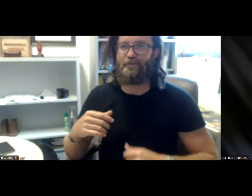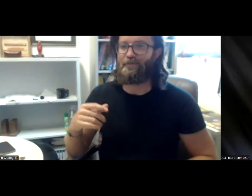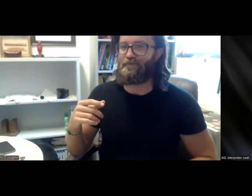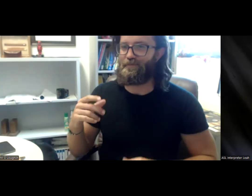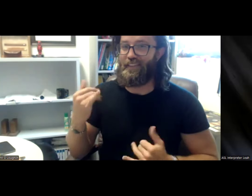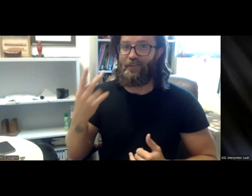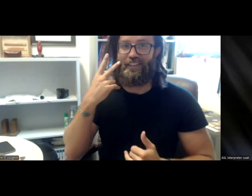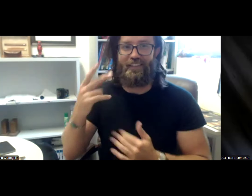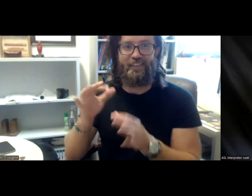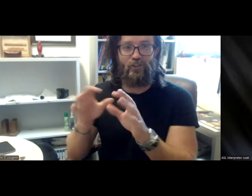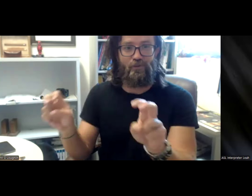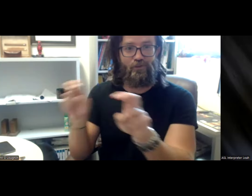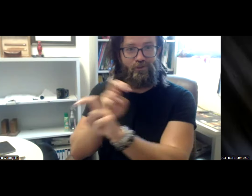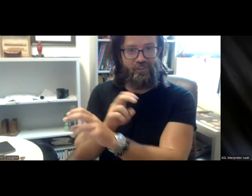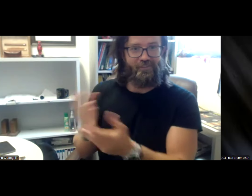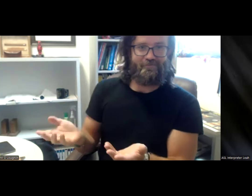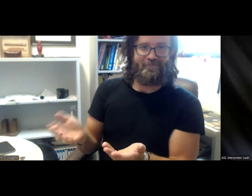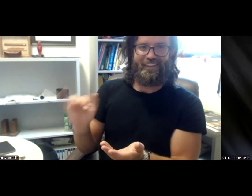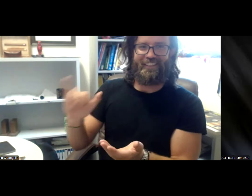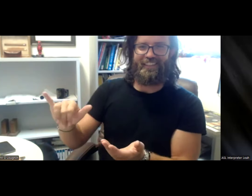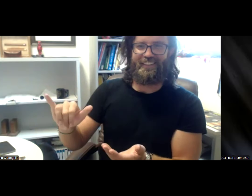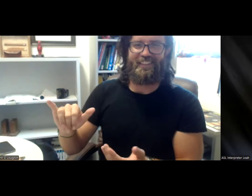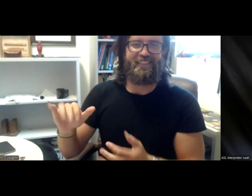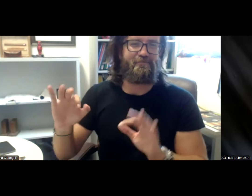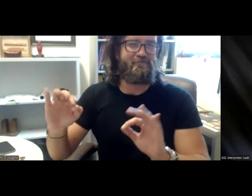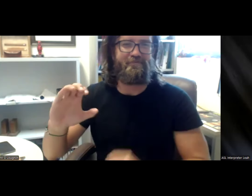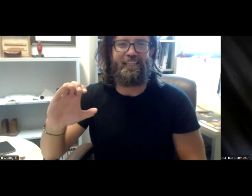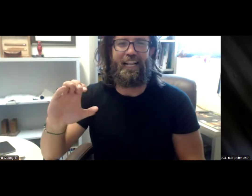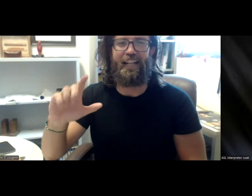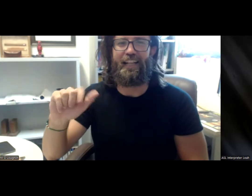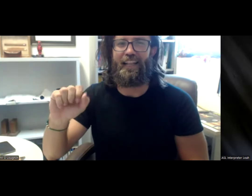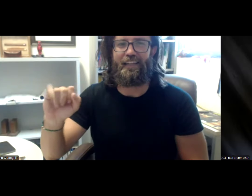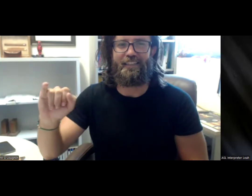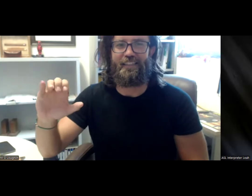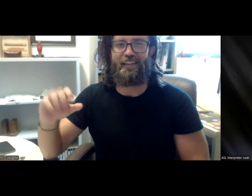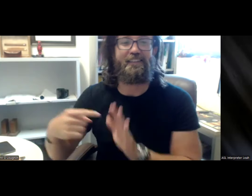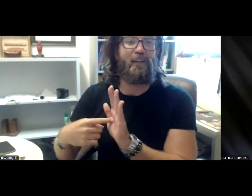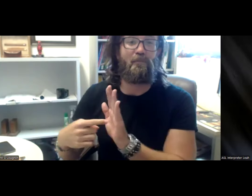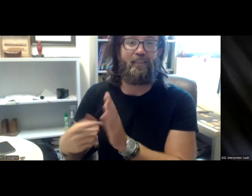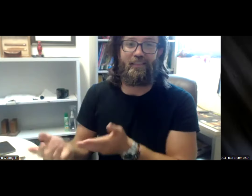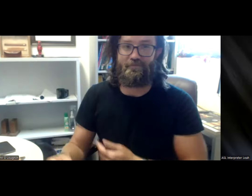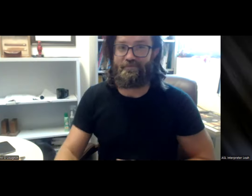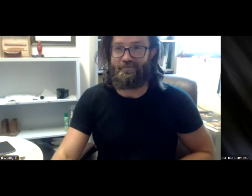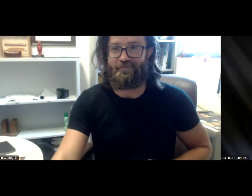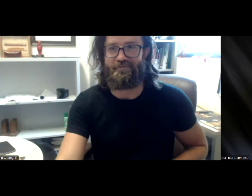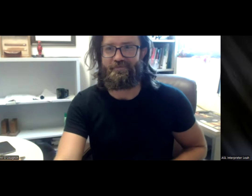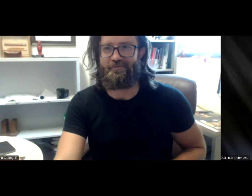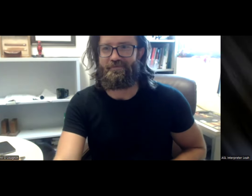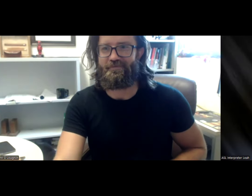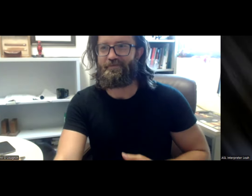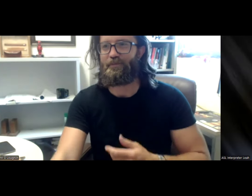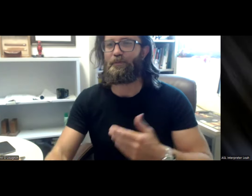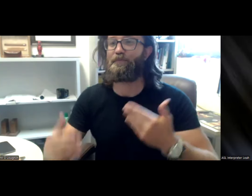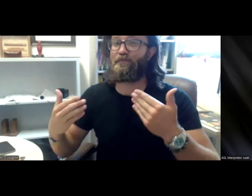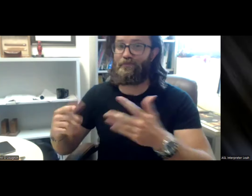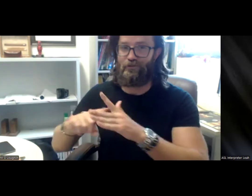All right, so now you'll see the interpreter switched, and that's a classic example of what it